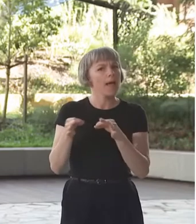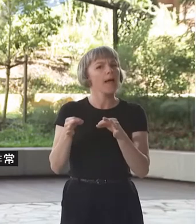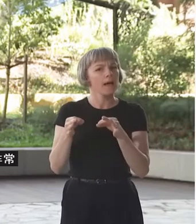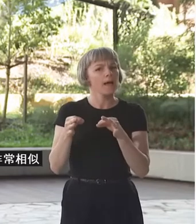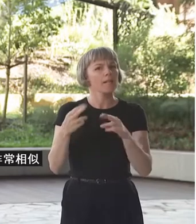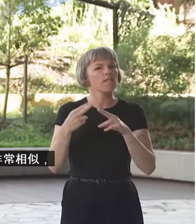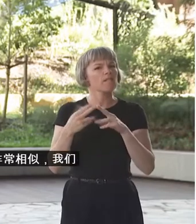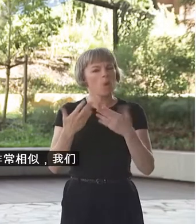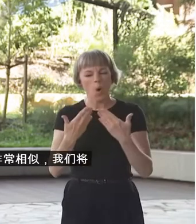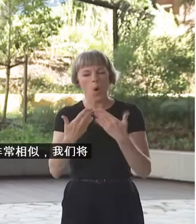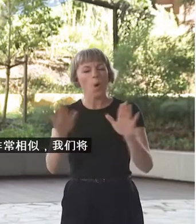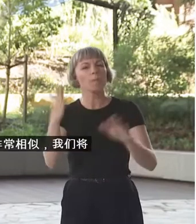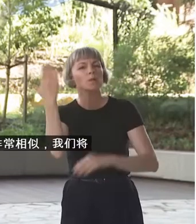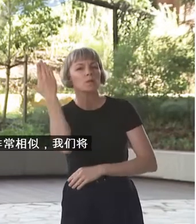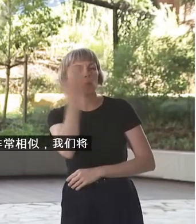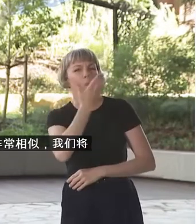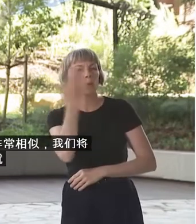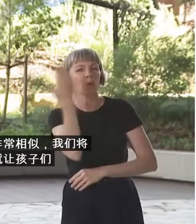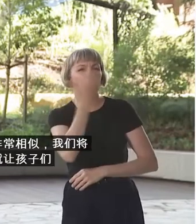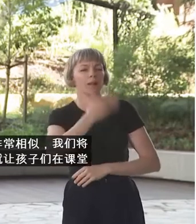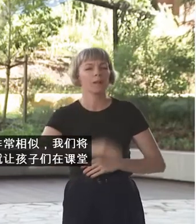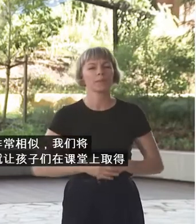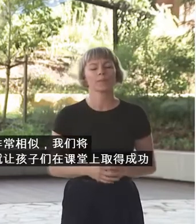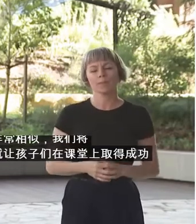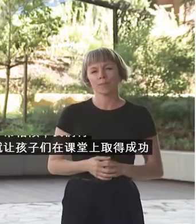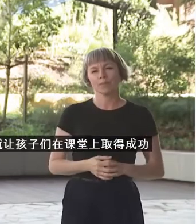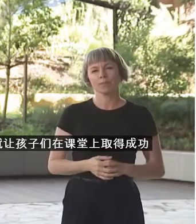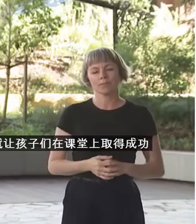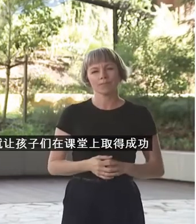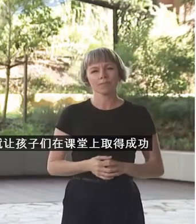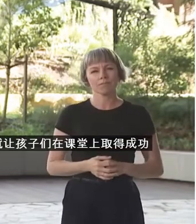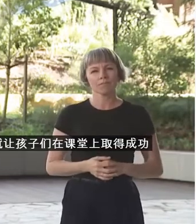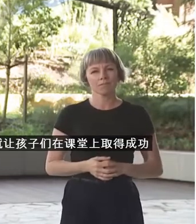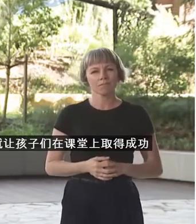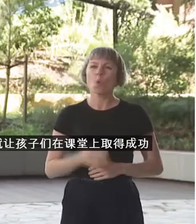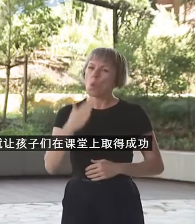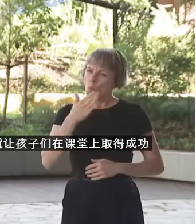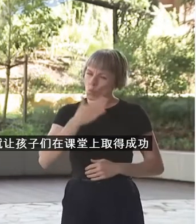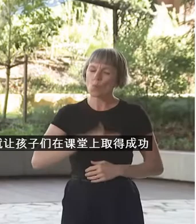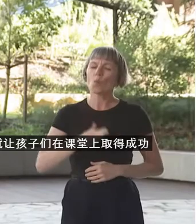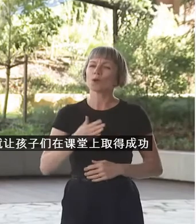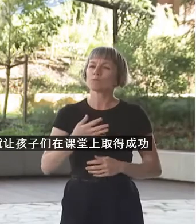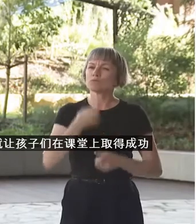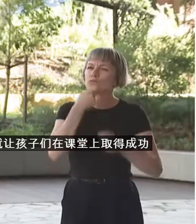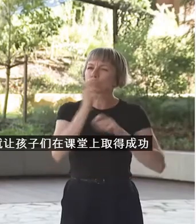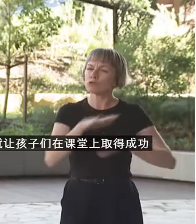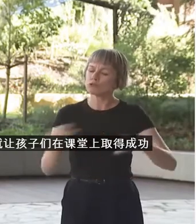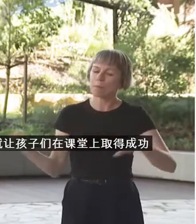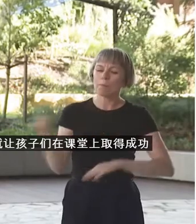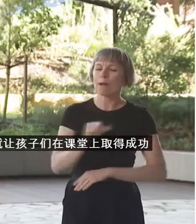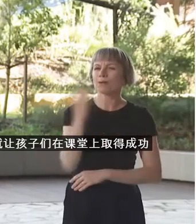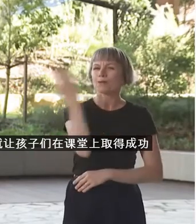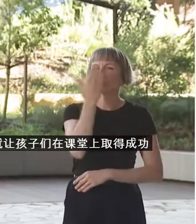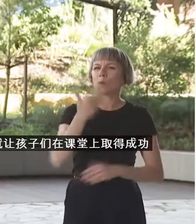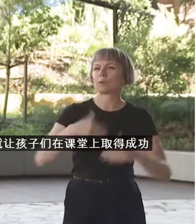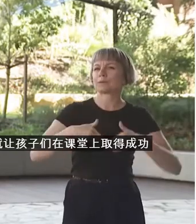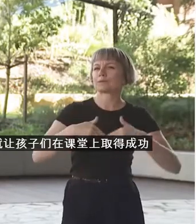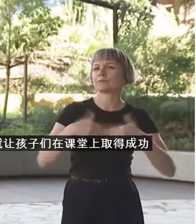COVID outbreak, that will be in a strong position to achieve kids in the classroom day one in a very safe way. The new